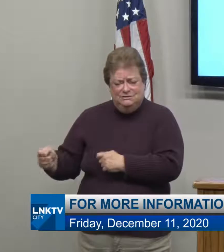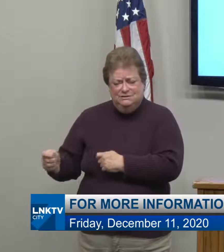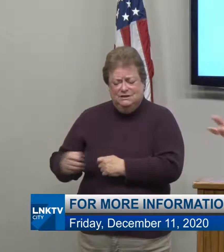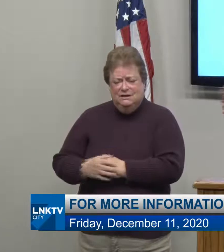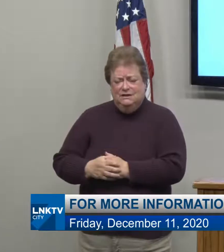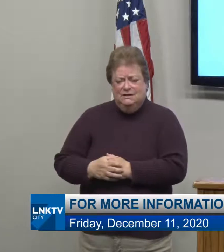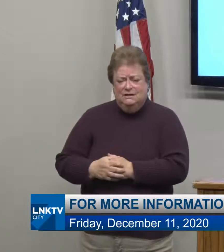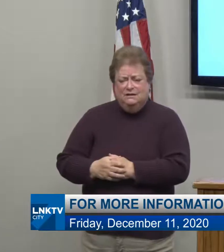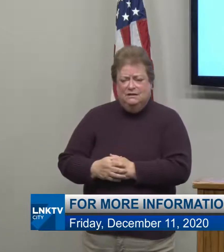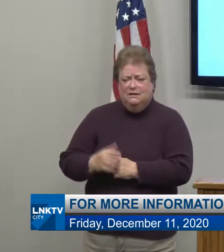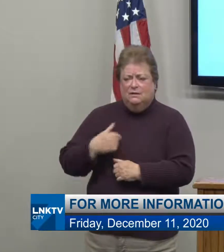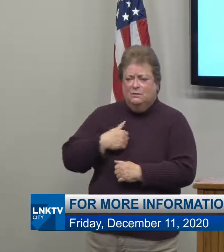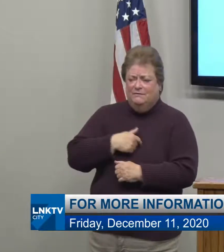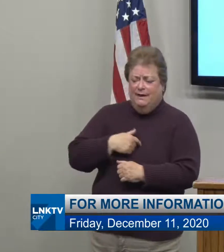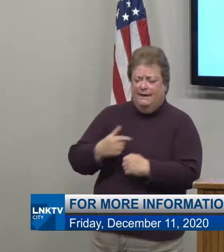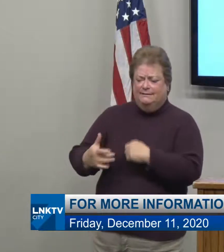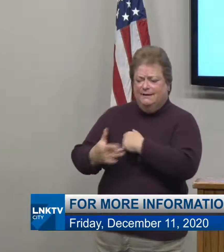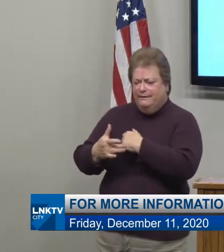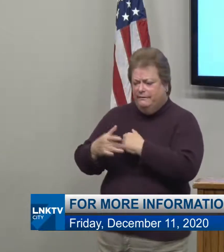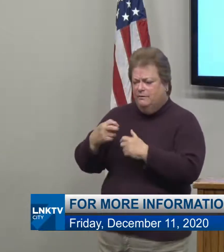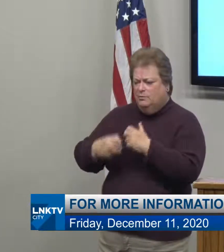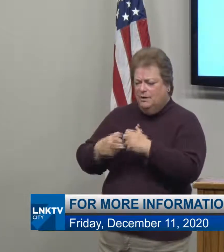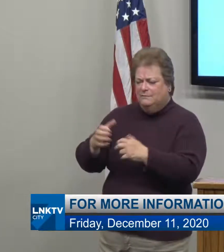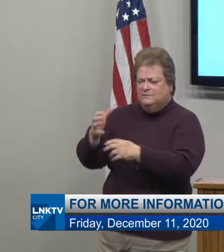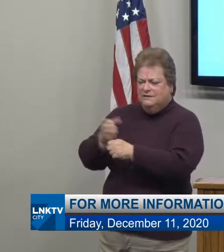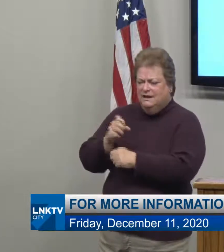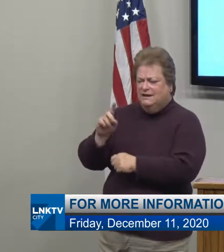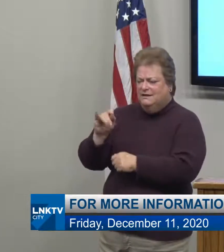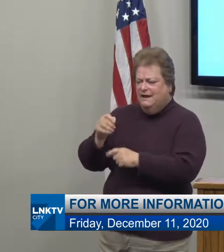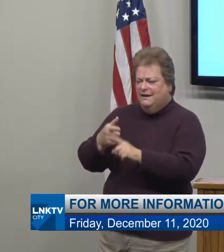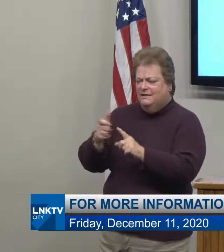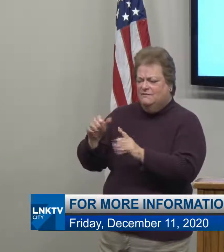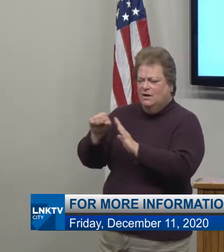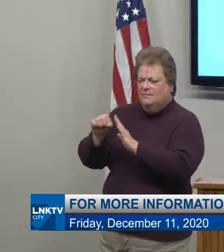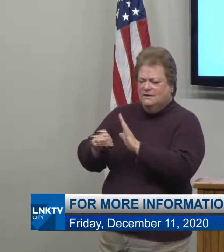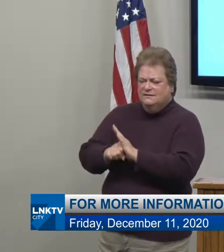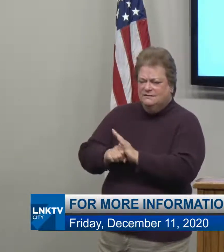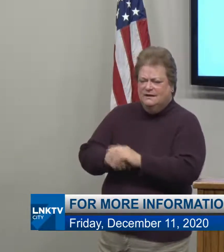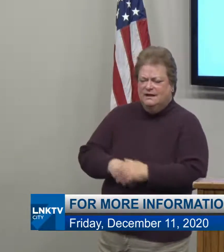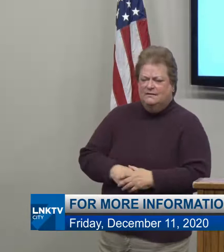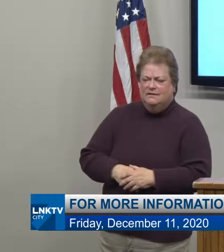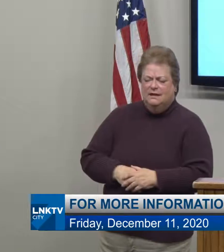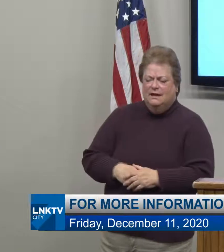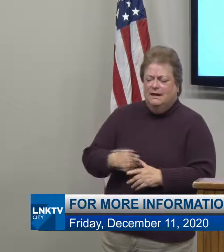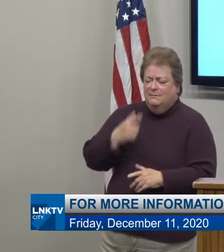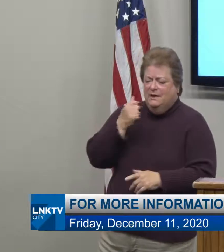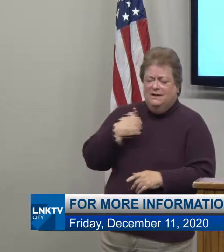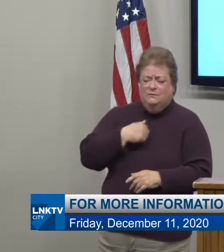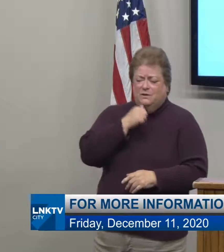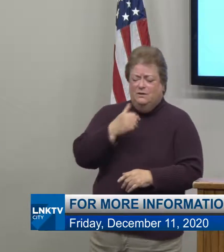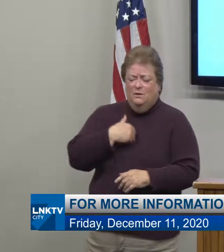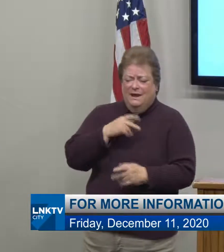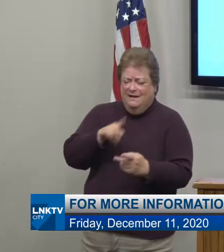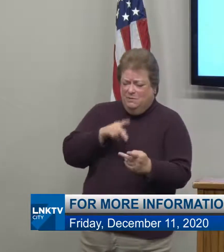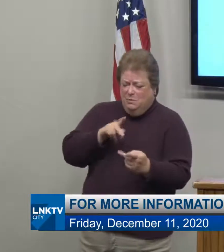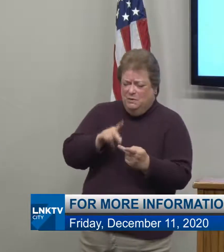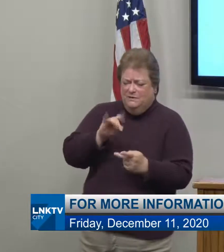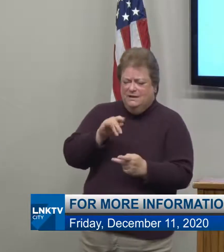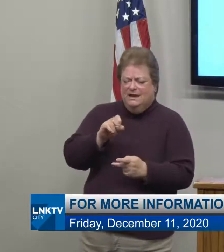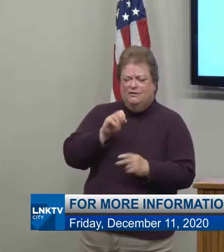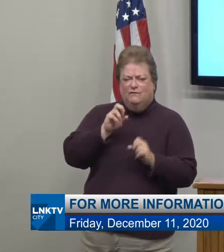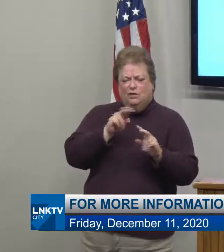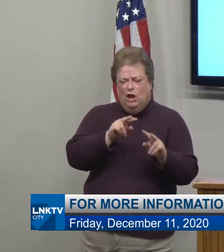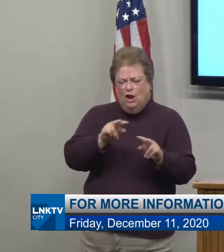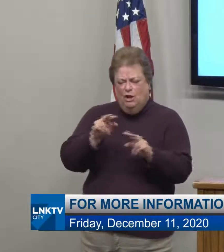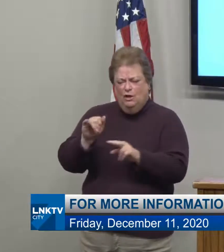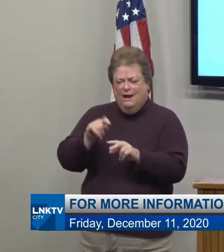we've had technical problems receiving data from the state. In the absence of perfect data, we look at multiple lines of